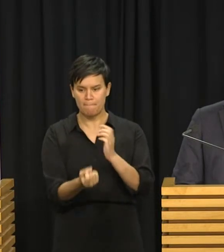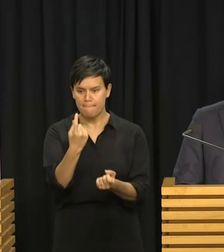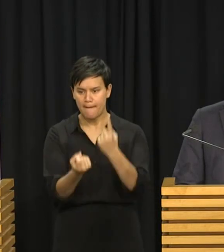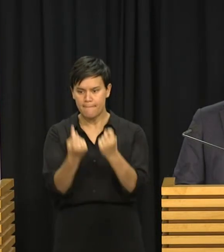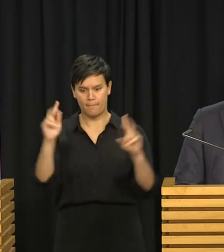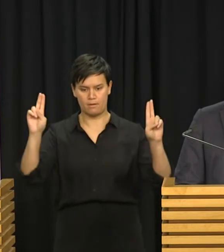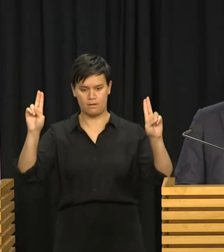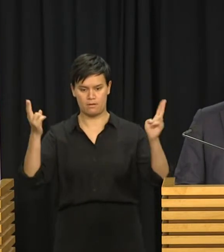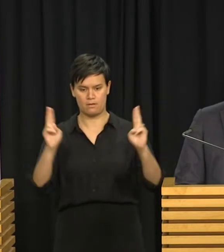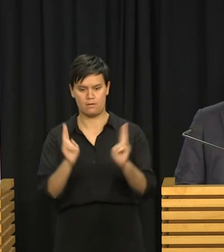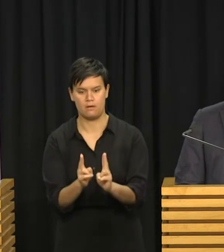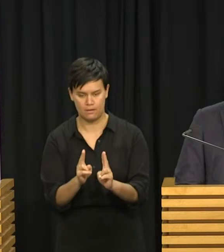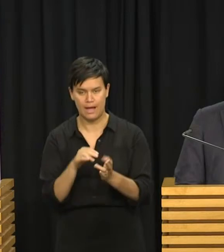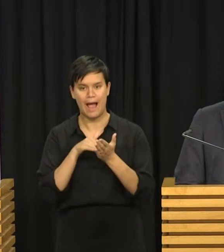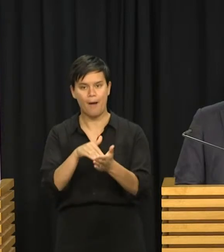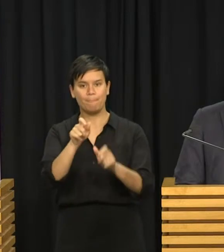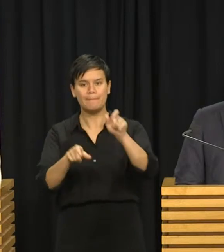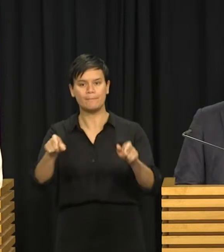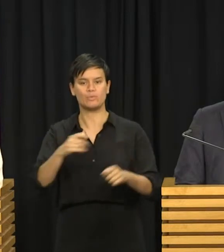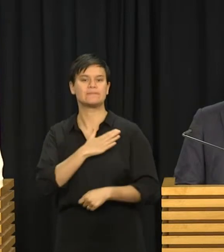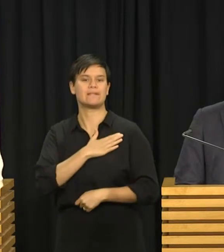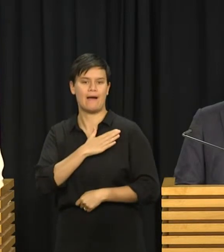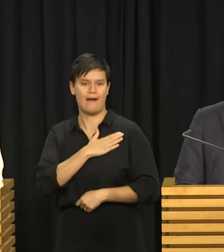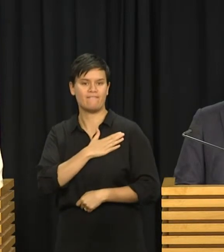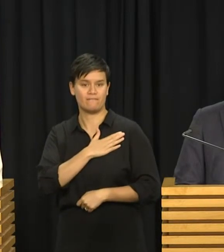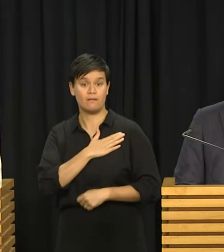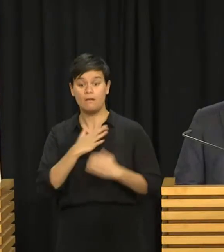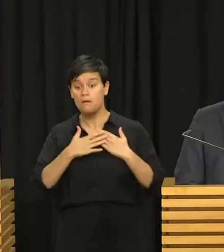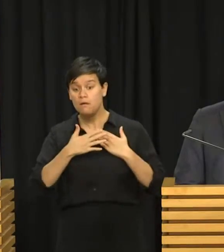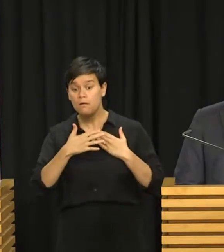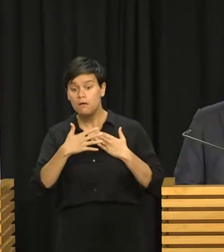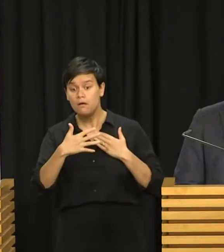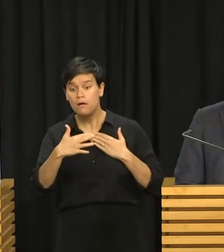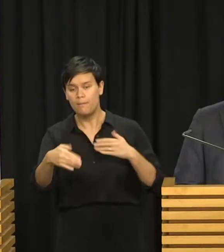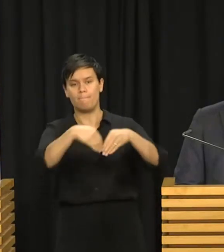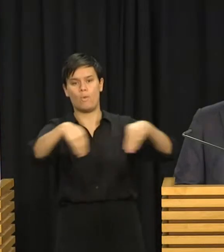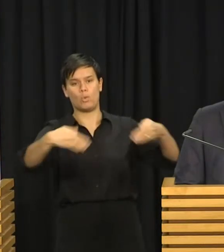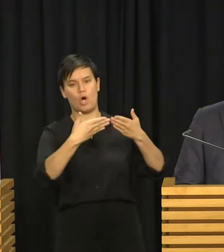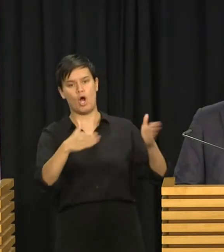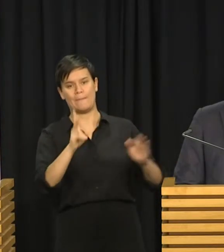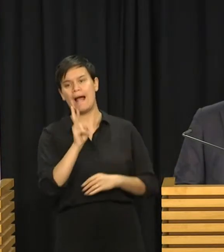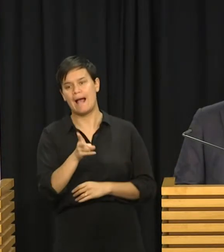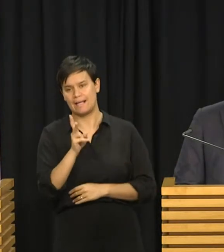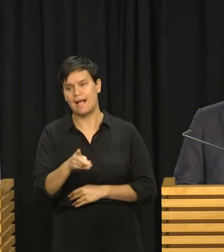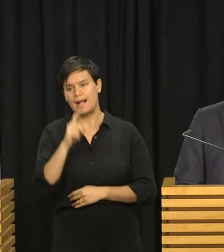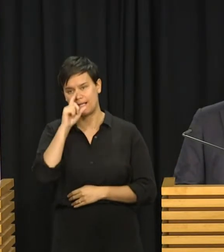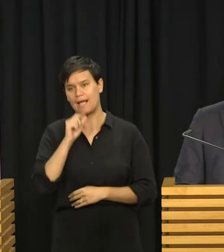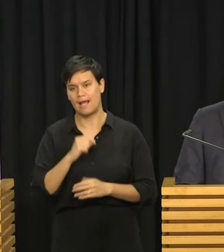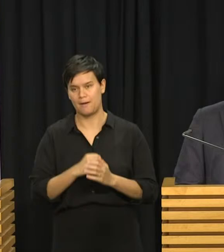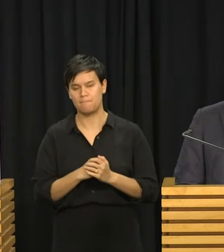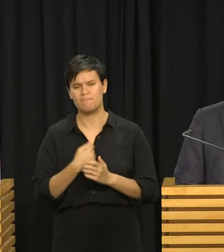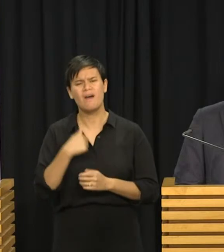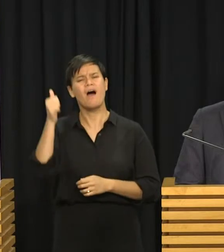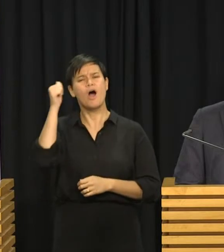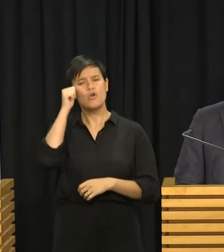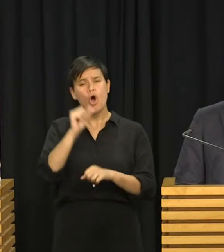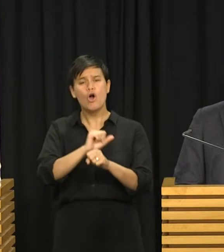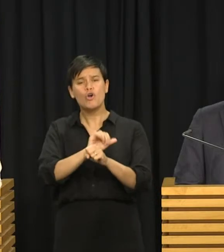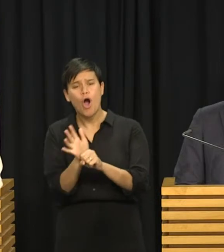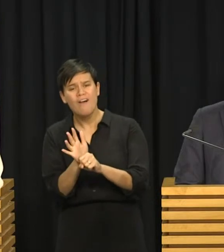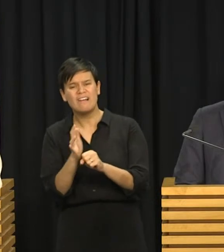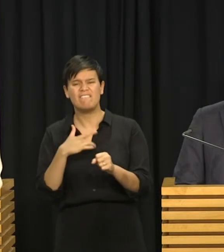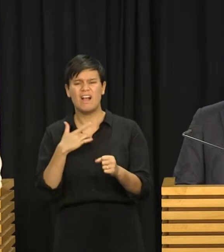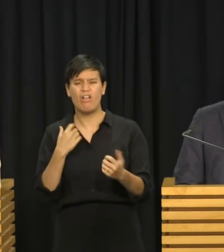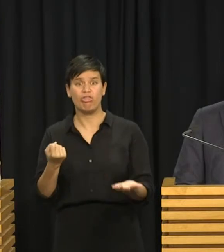safe, and then allowing us to eventually reopen our borders. I know that the day-to-day threat from COVID-19 doesn't feel